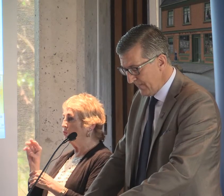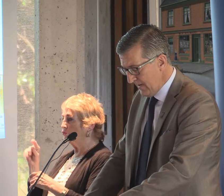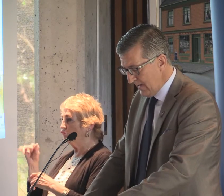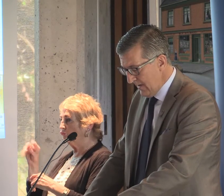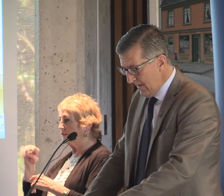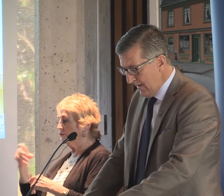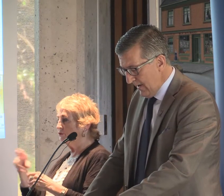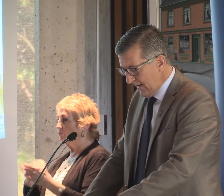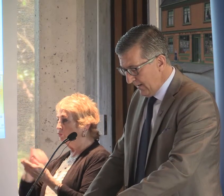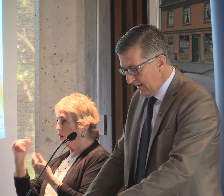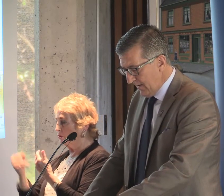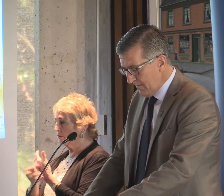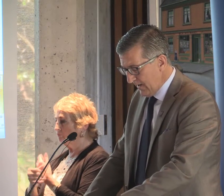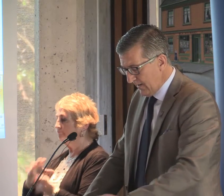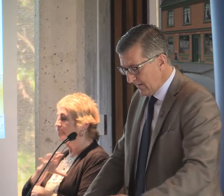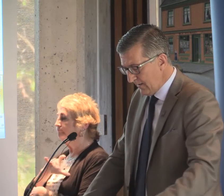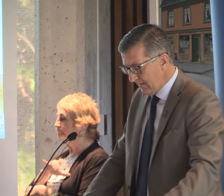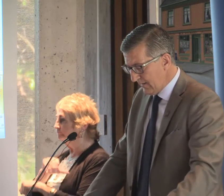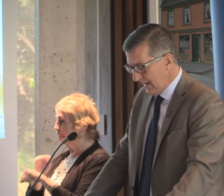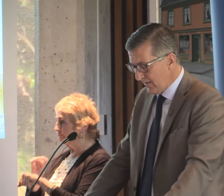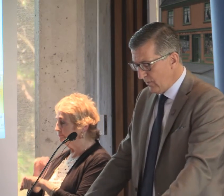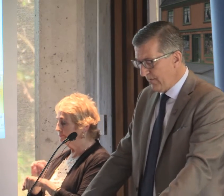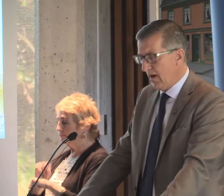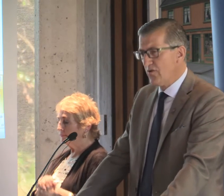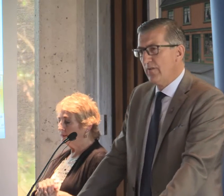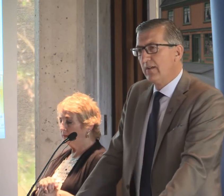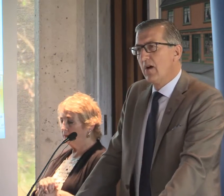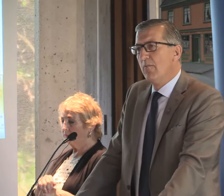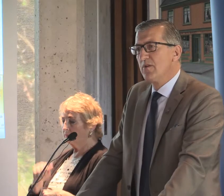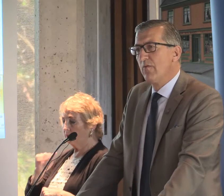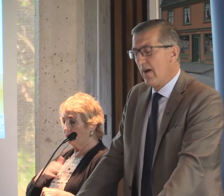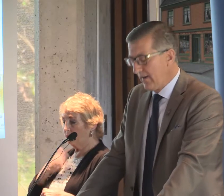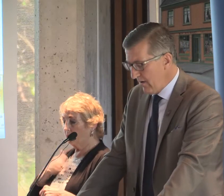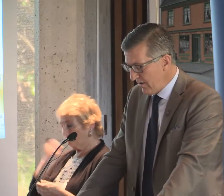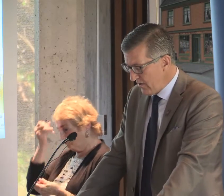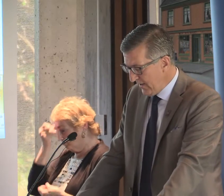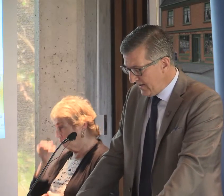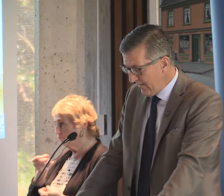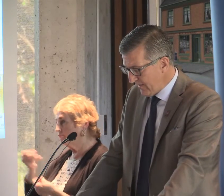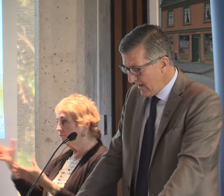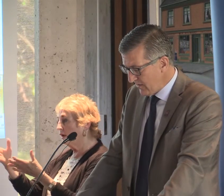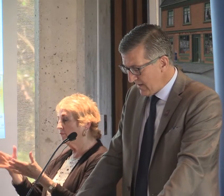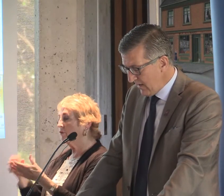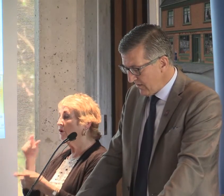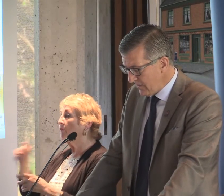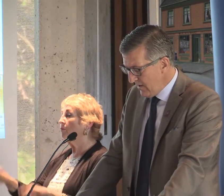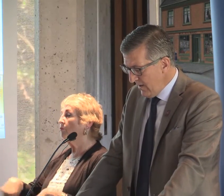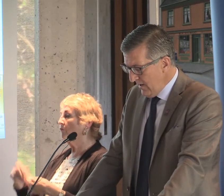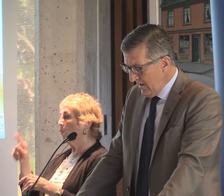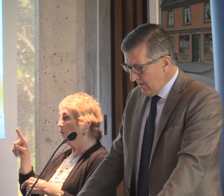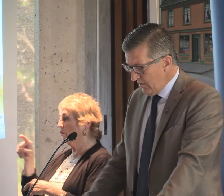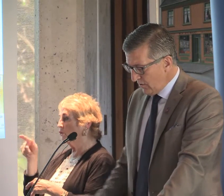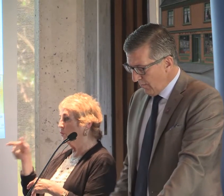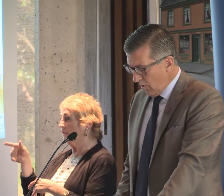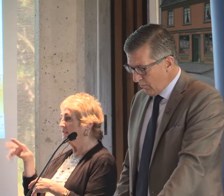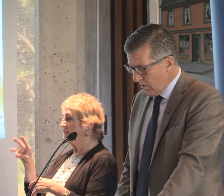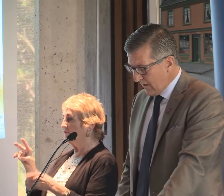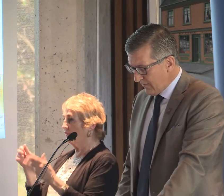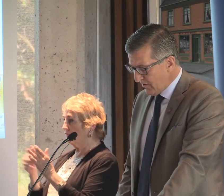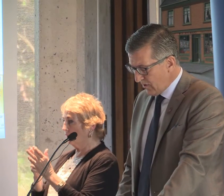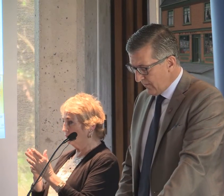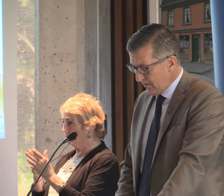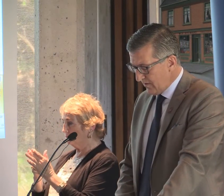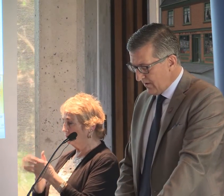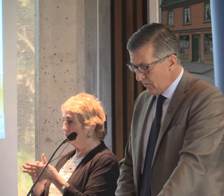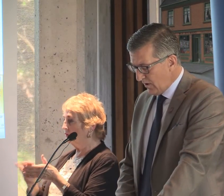work. And I'm glad to advise you that the government is providing $127,000 to support